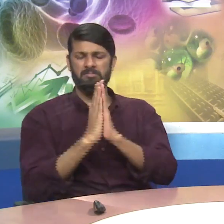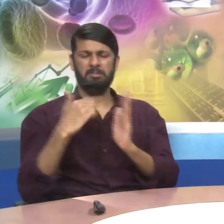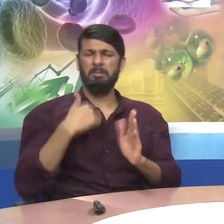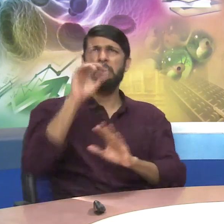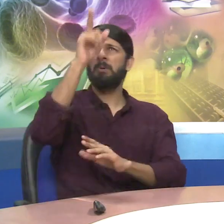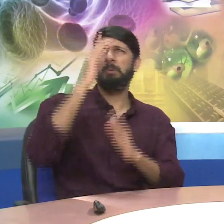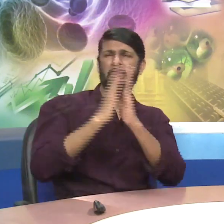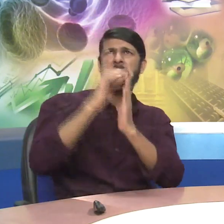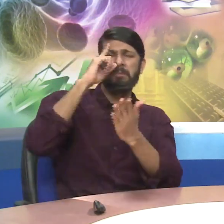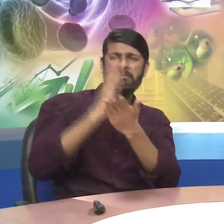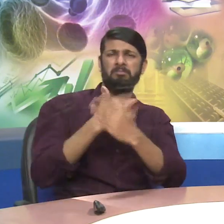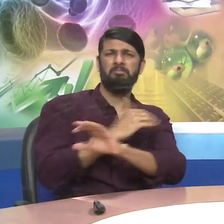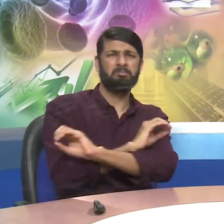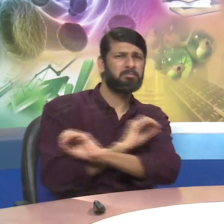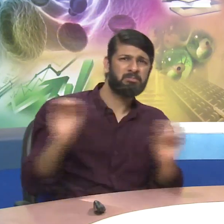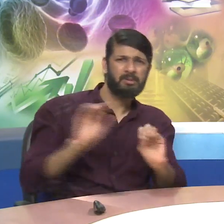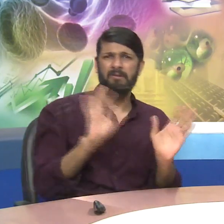nor anti-religious.